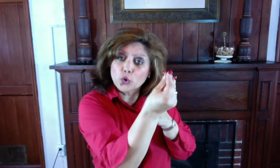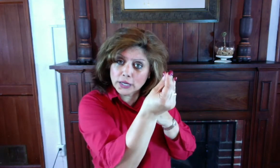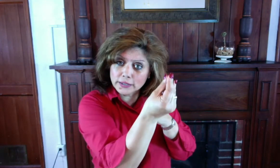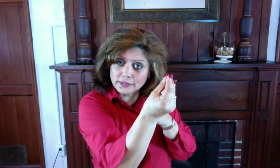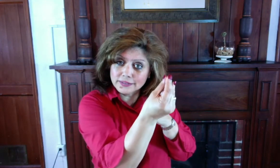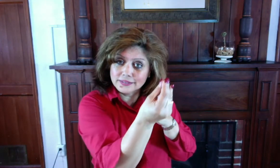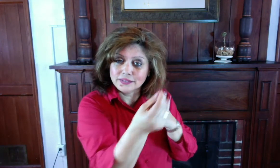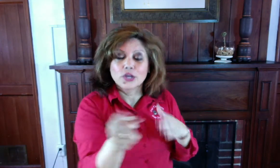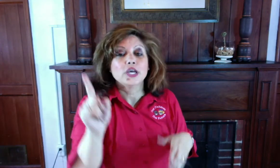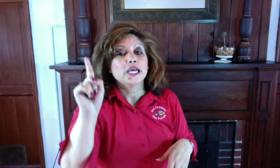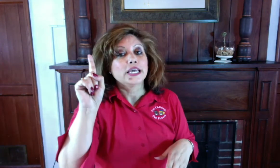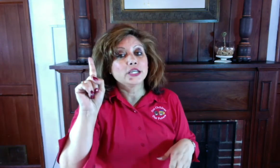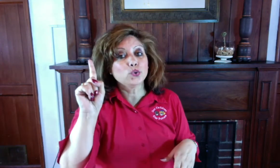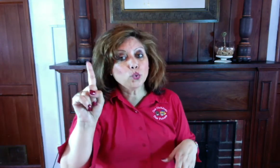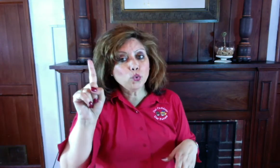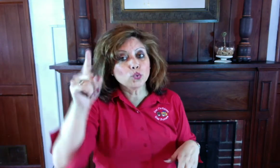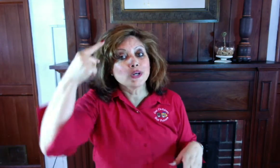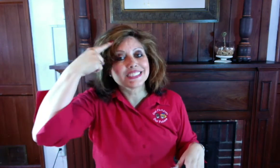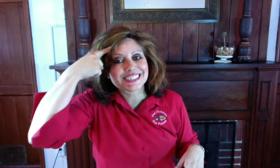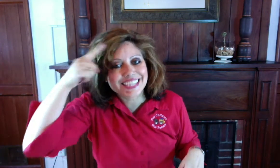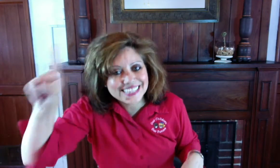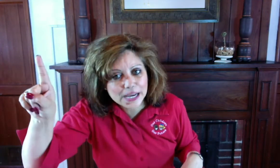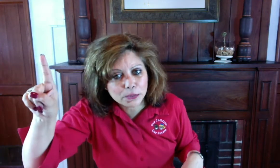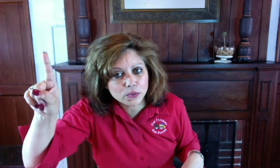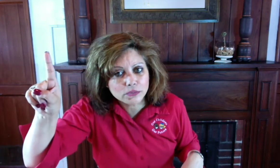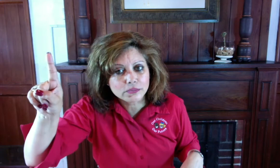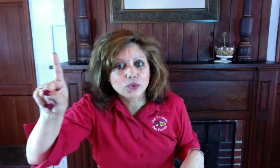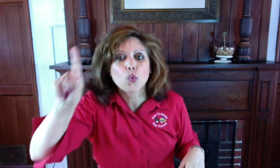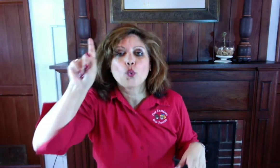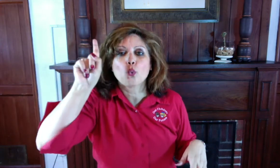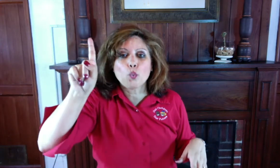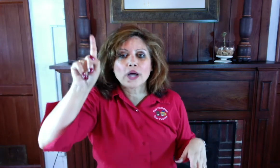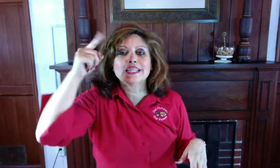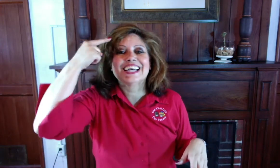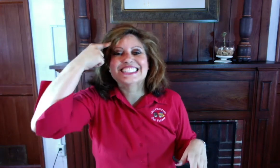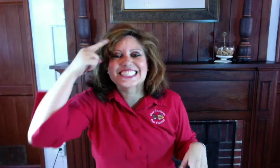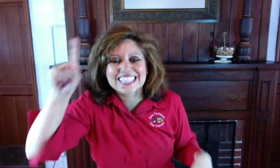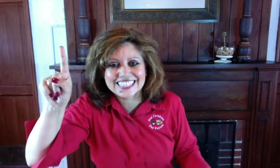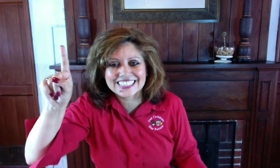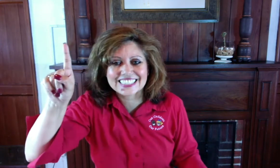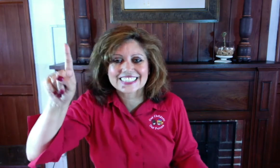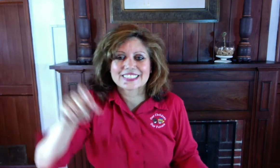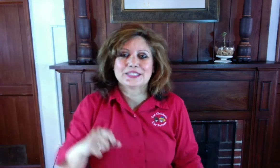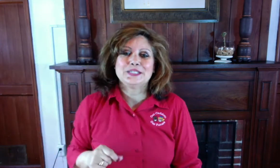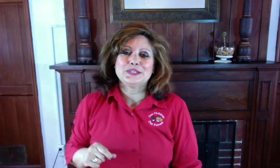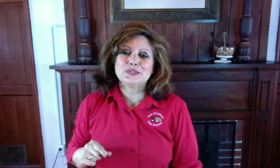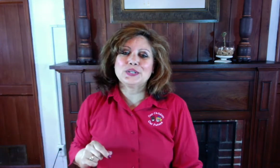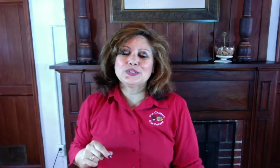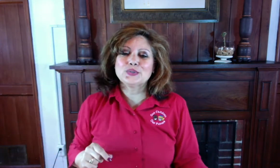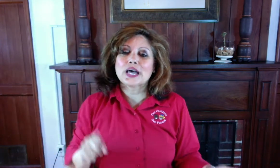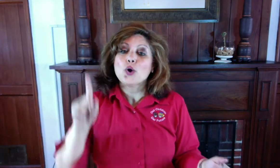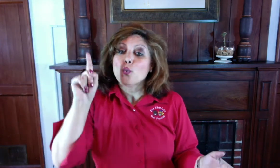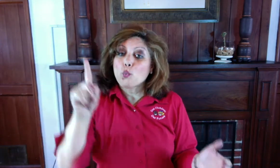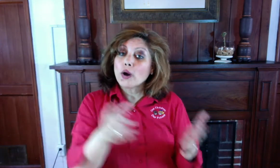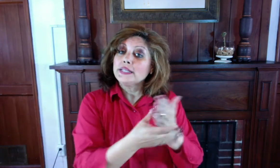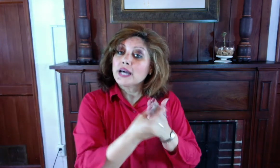$1 y un centavo. 1 cent. So let's do that.